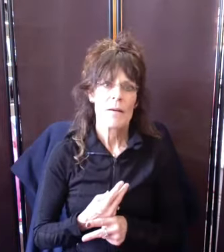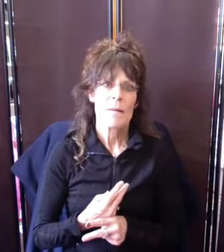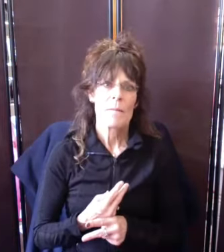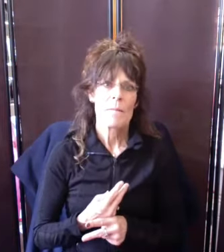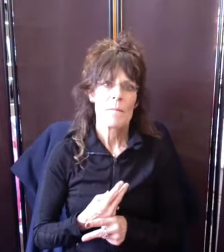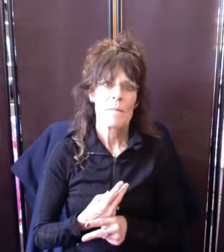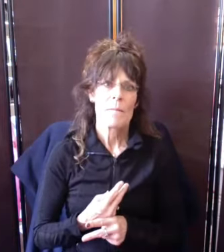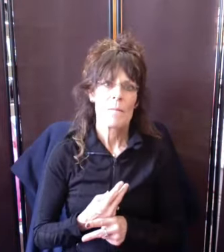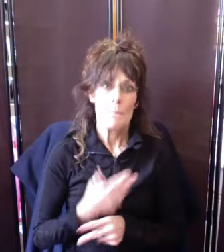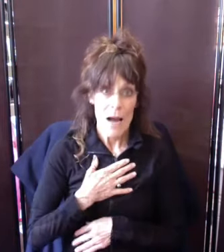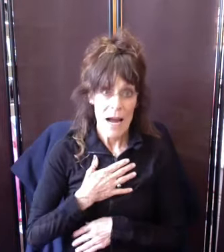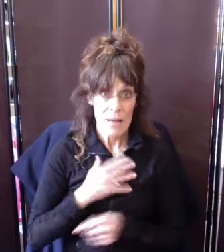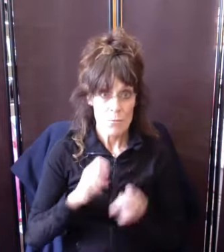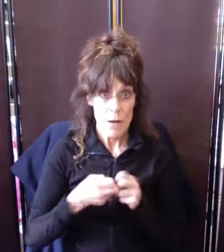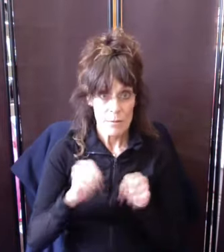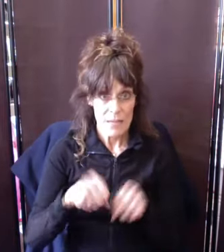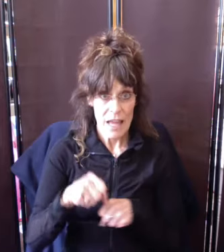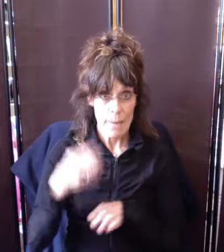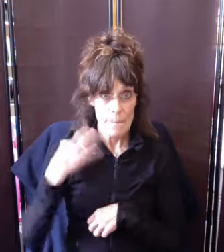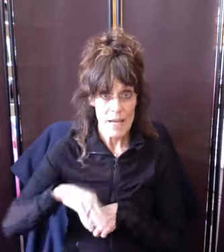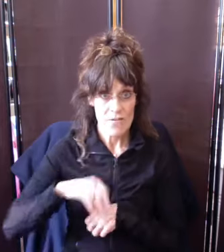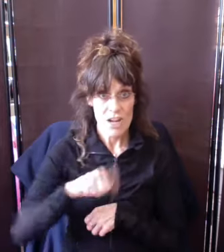can benefit others, right? So